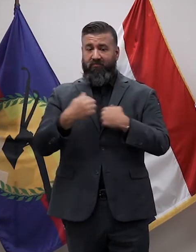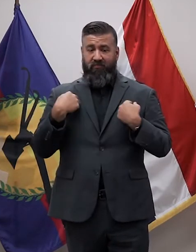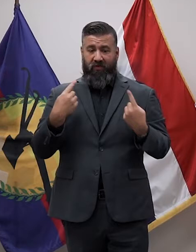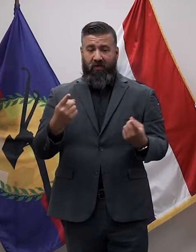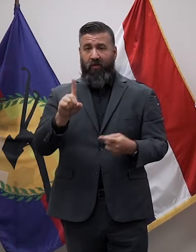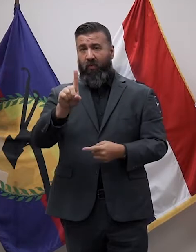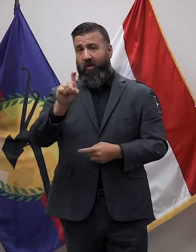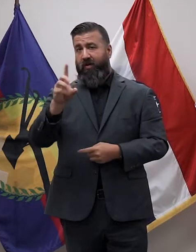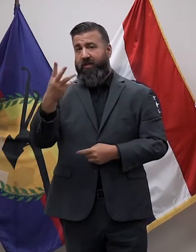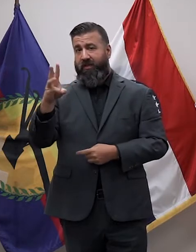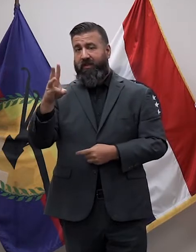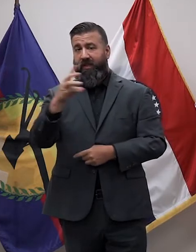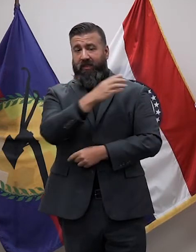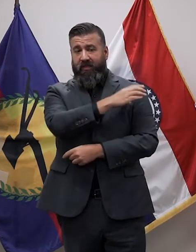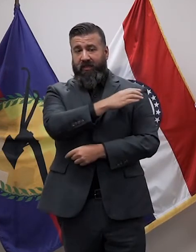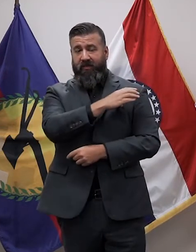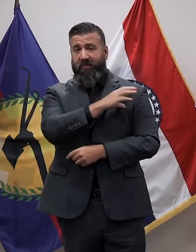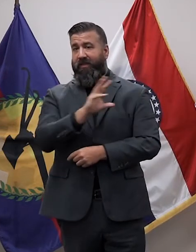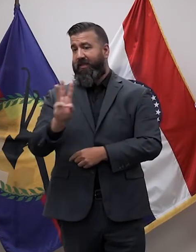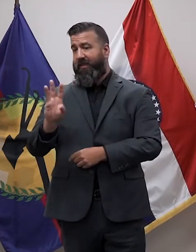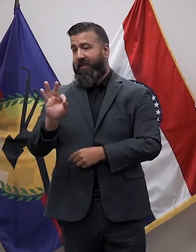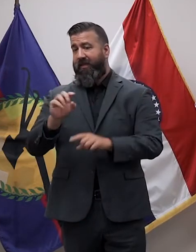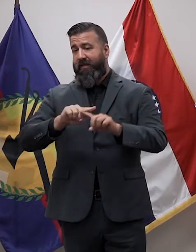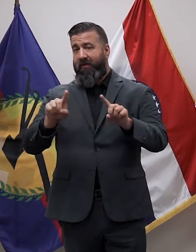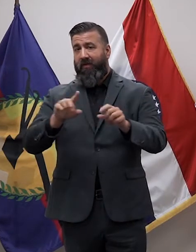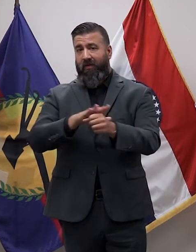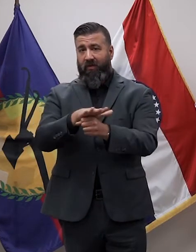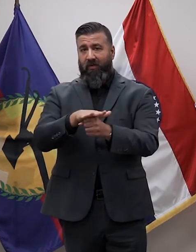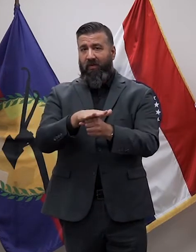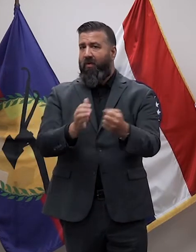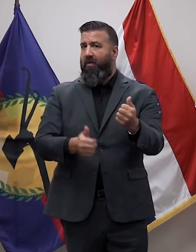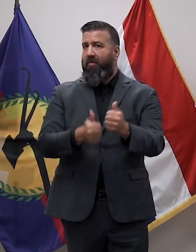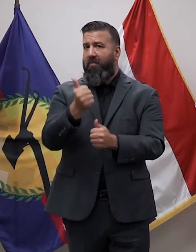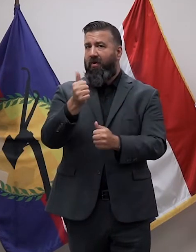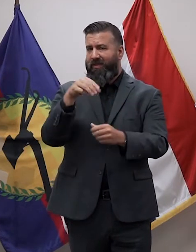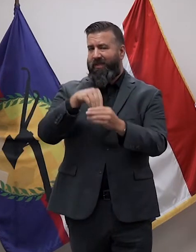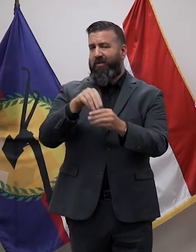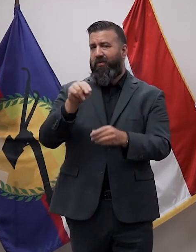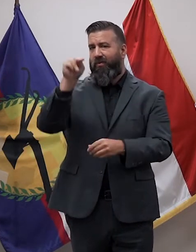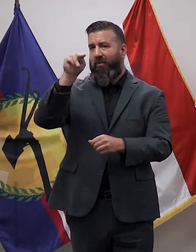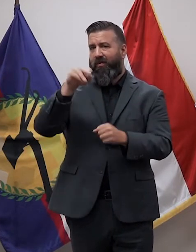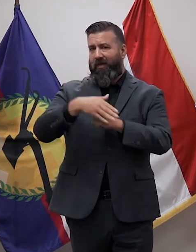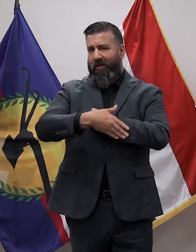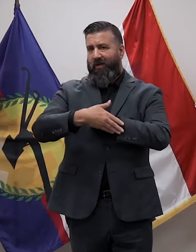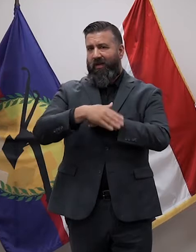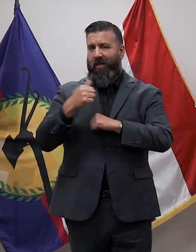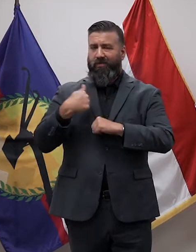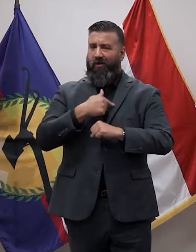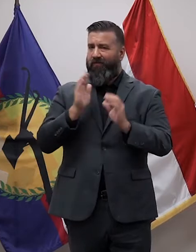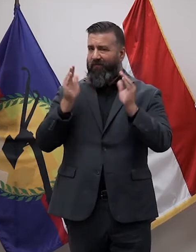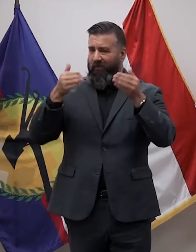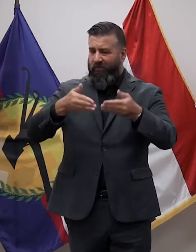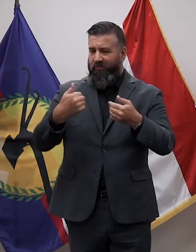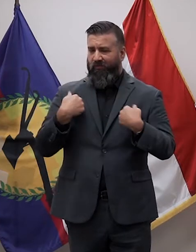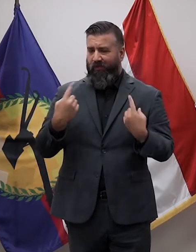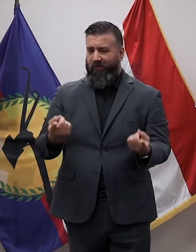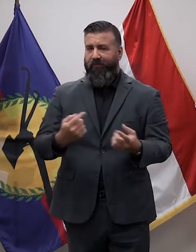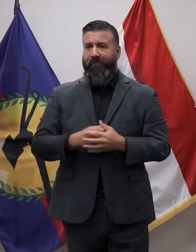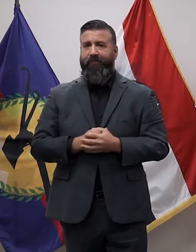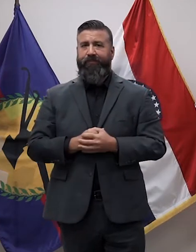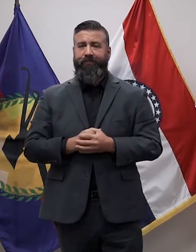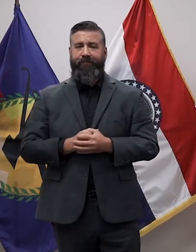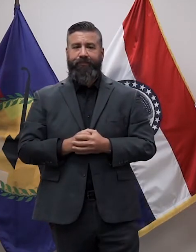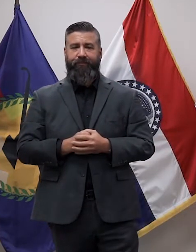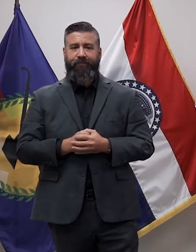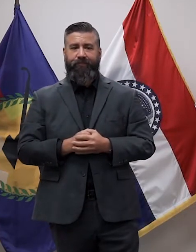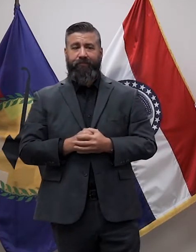116 clinics with 69 different locations. The vast majority of them have been throughout North County. That's been our focus so far. The